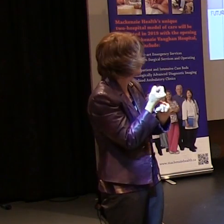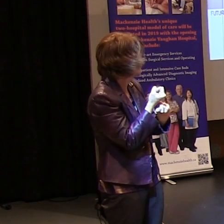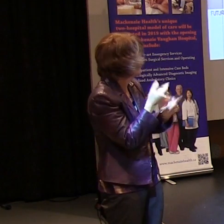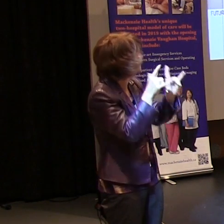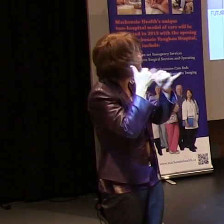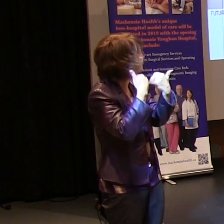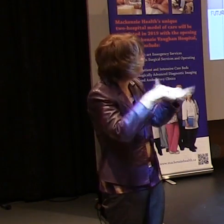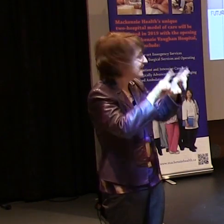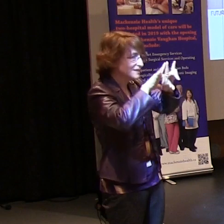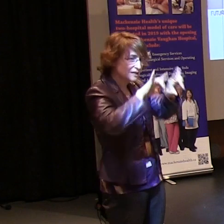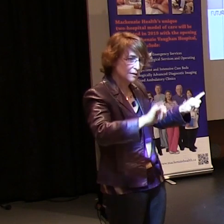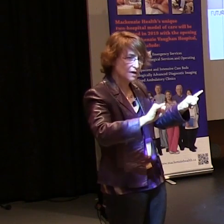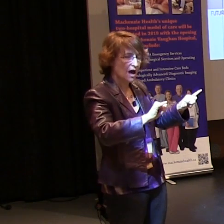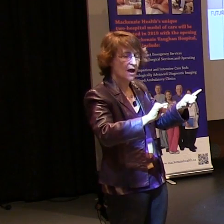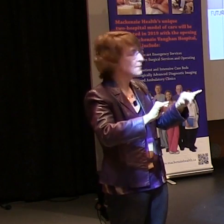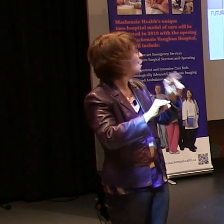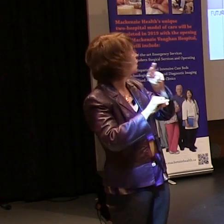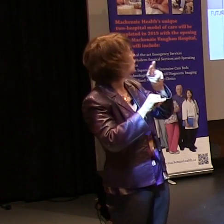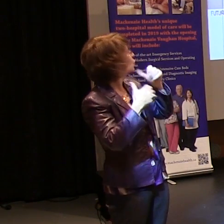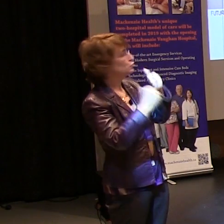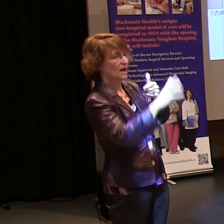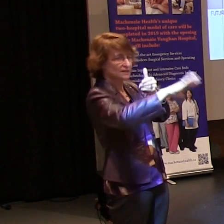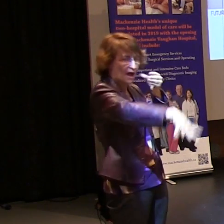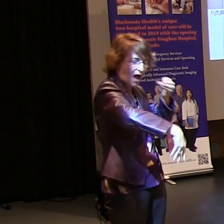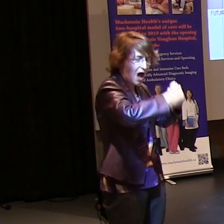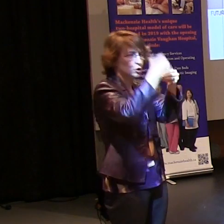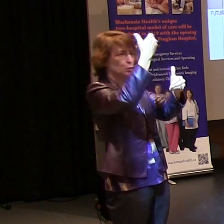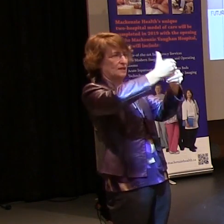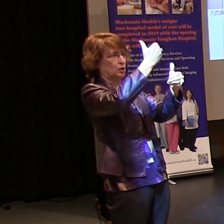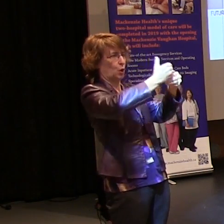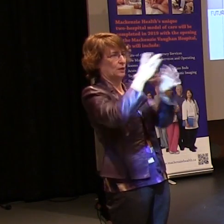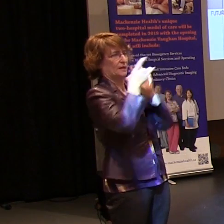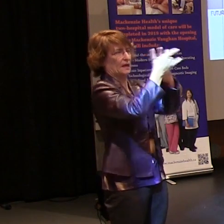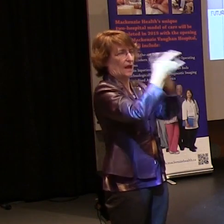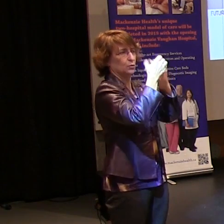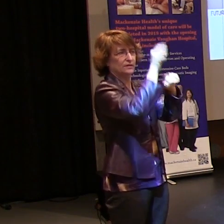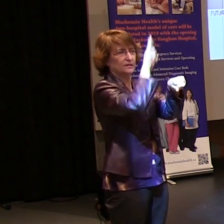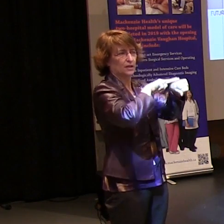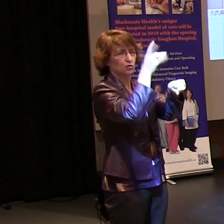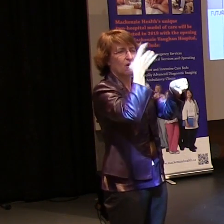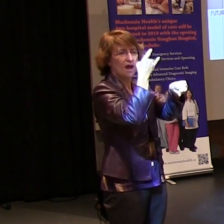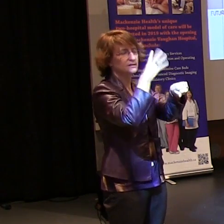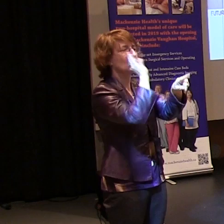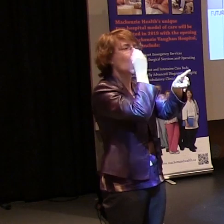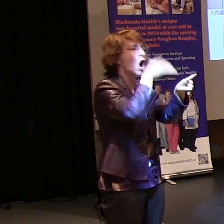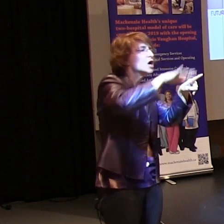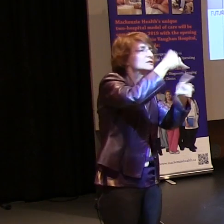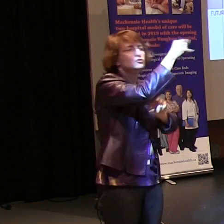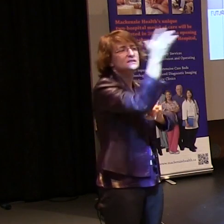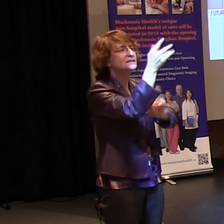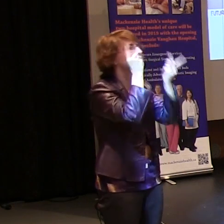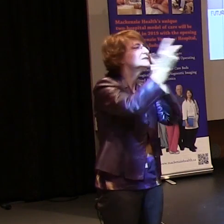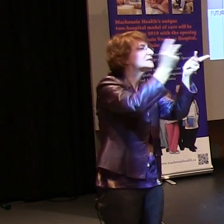we're still looking for window, outside, nature light, garden, that you